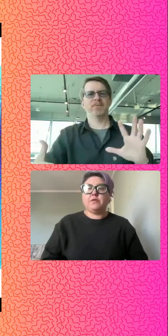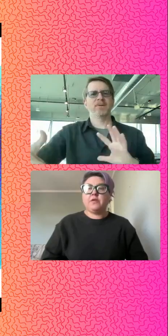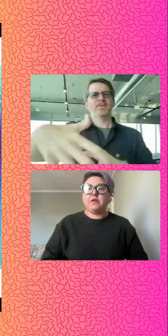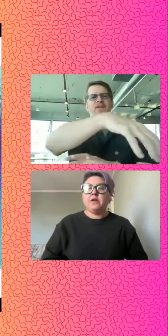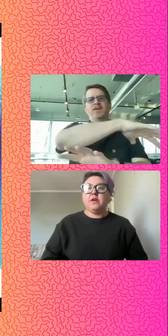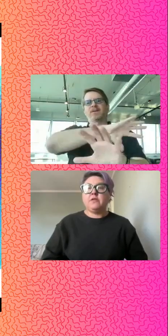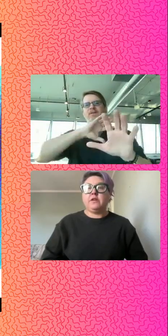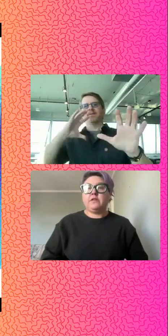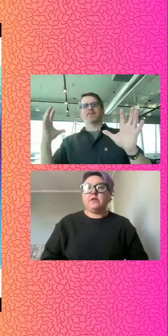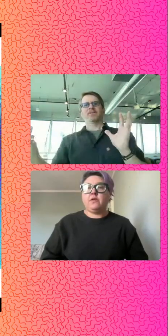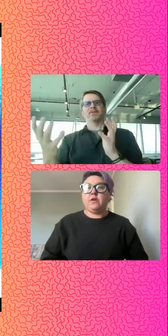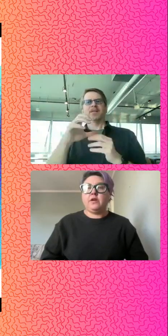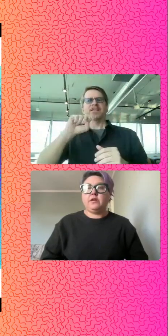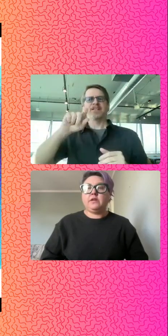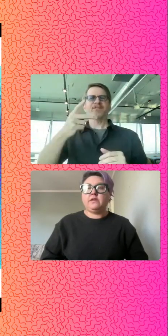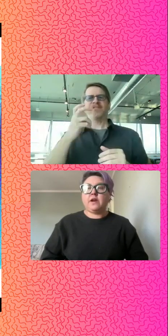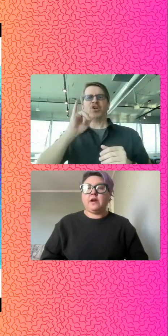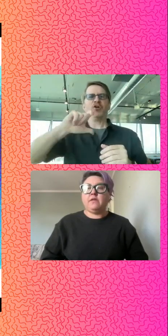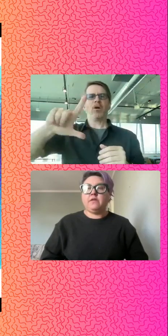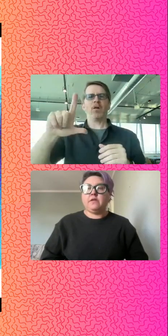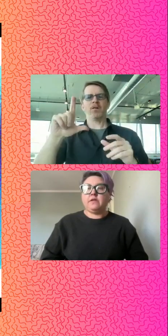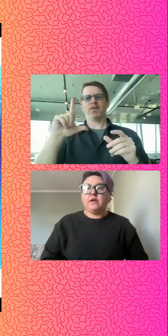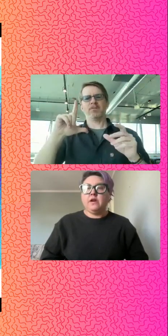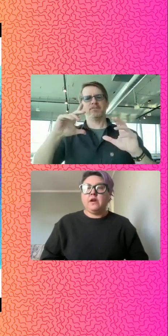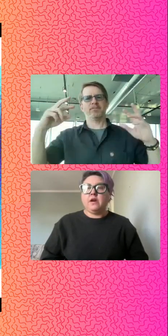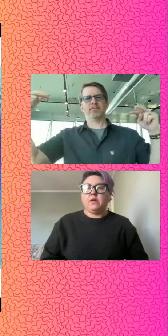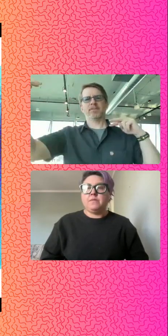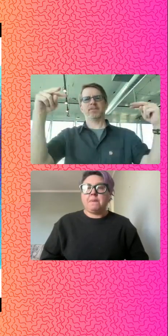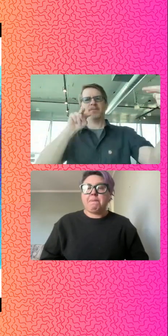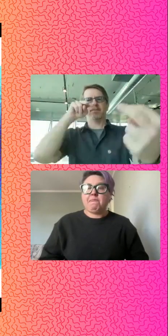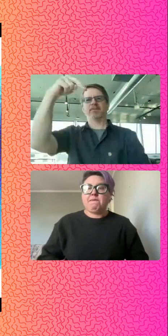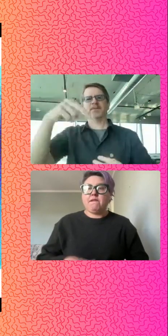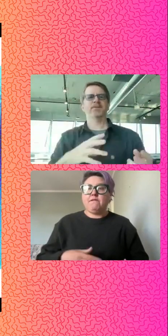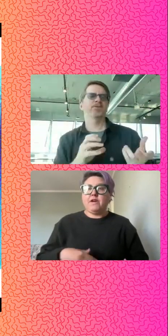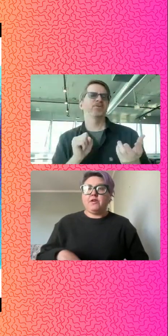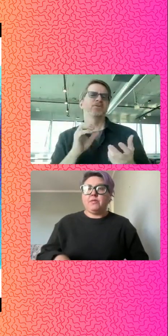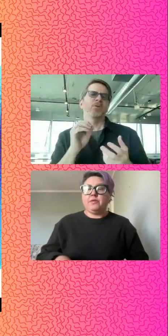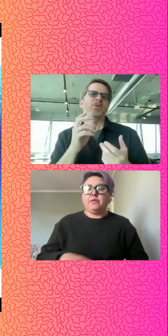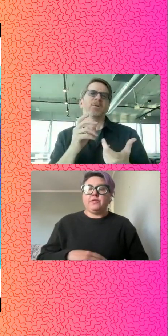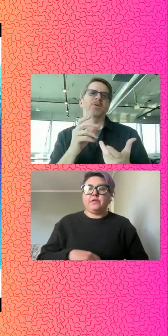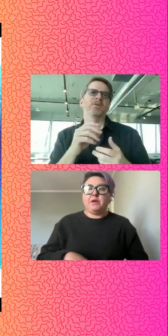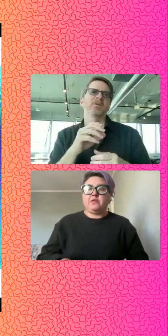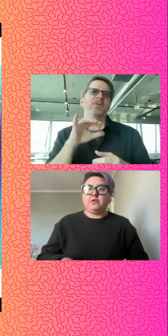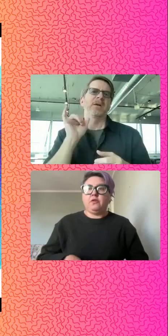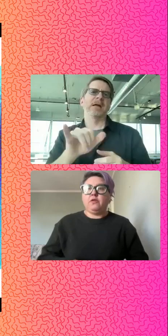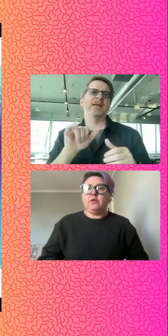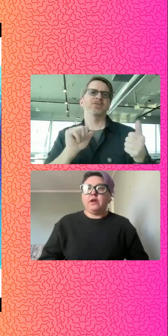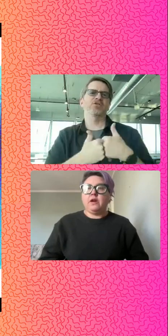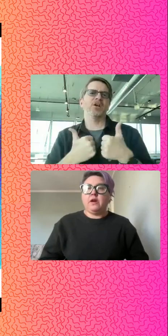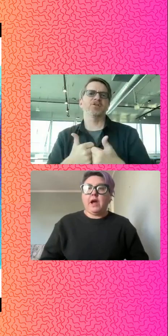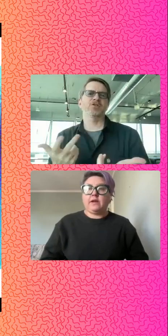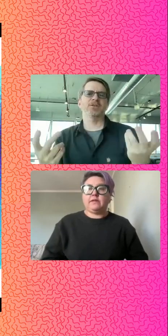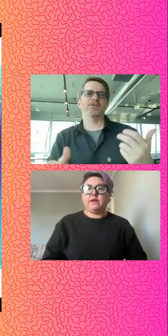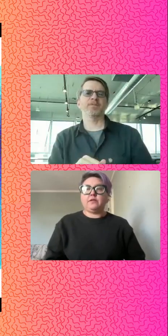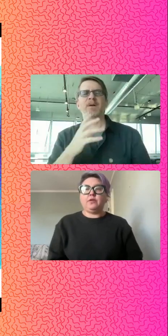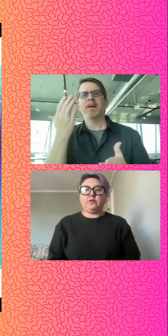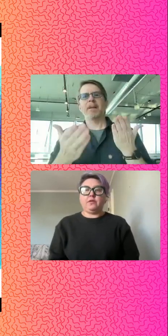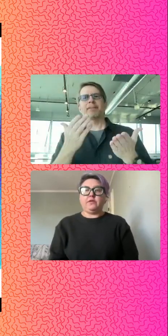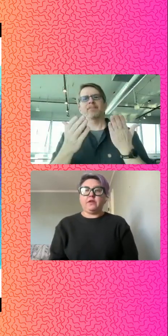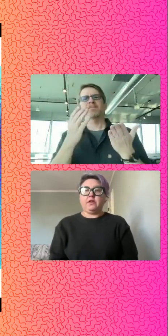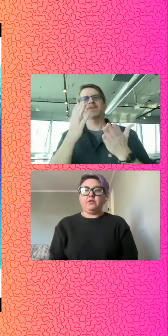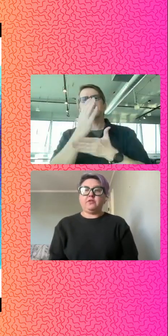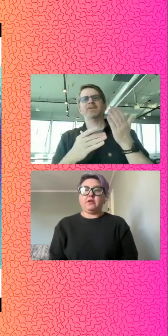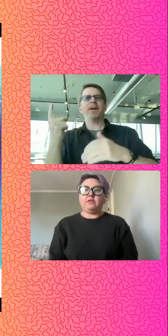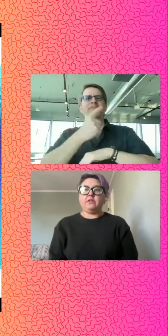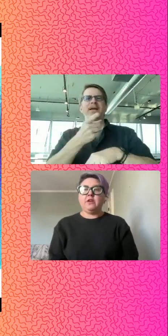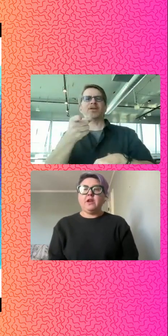or from the front, right? So it needs to have this um, variable spatial access, which